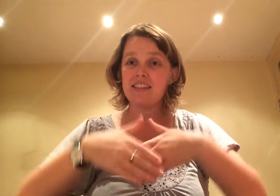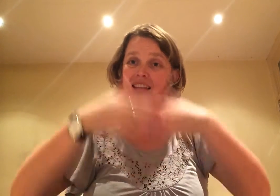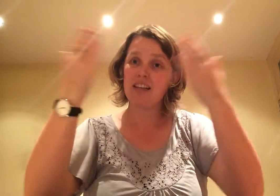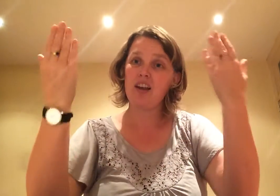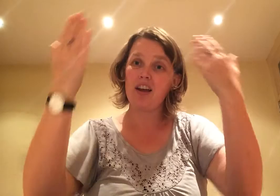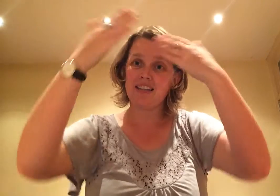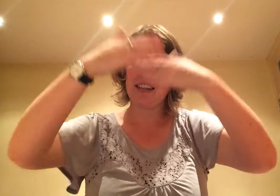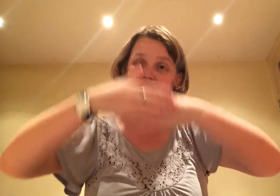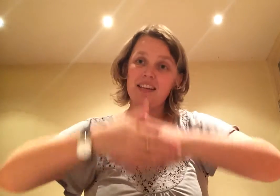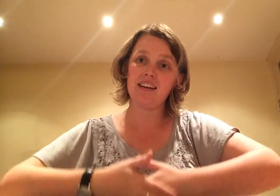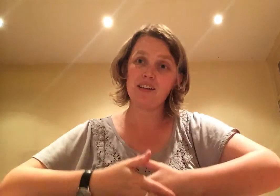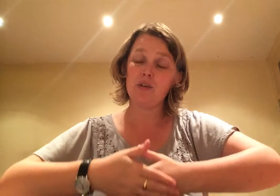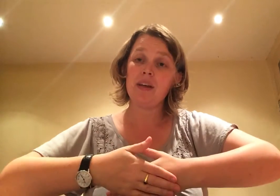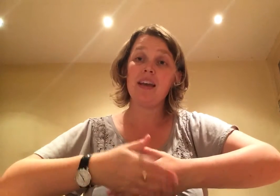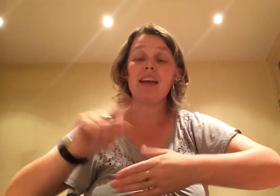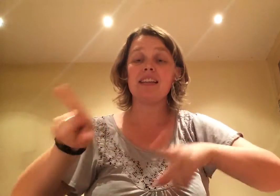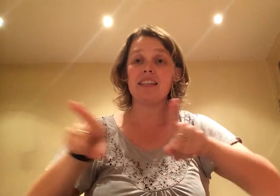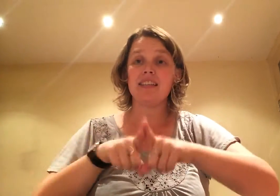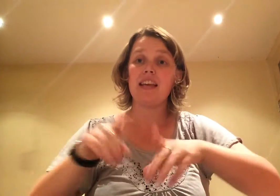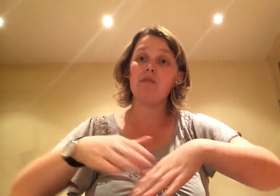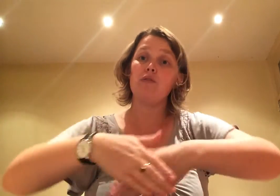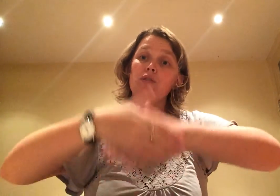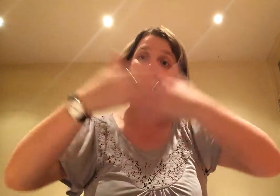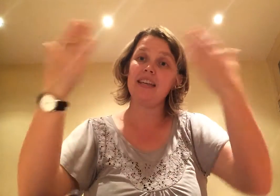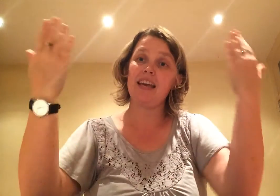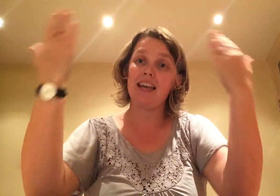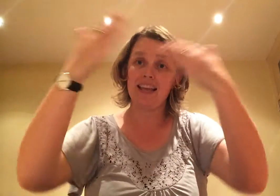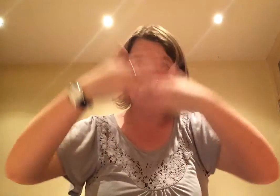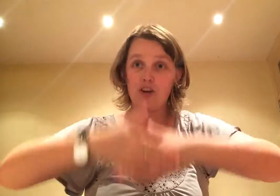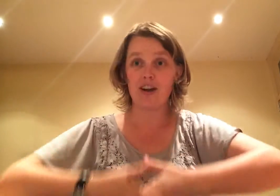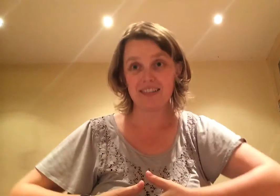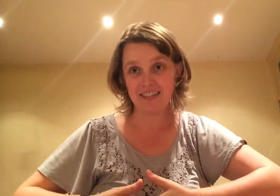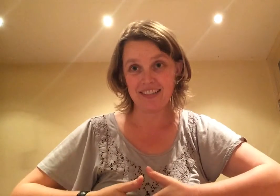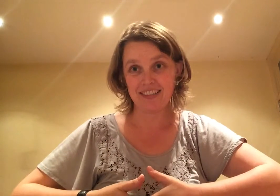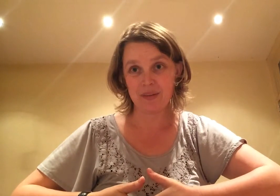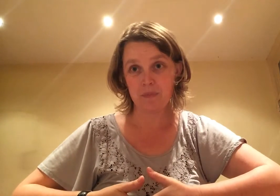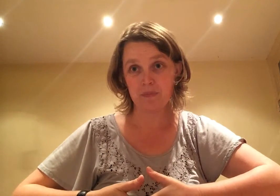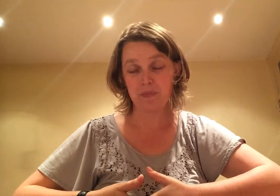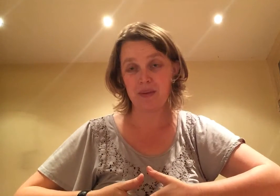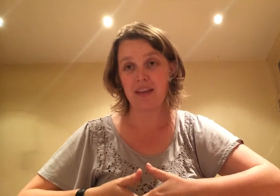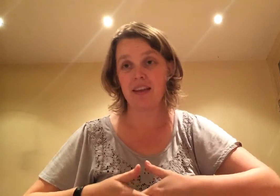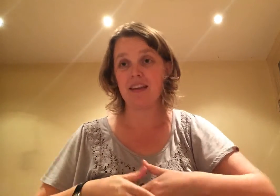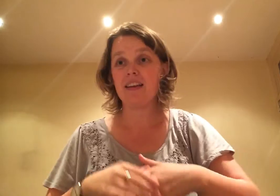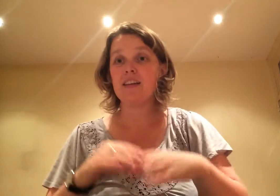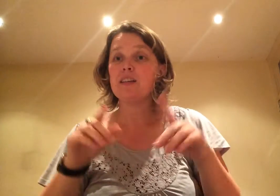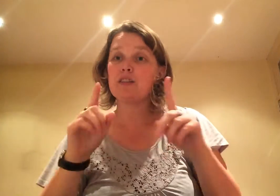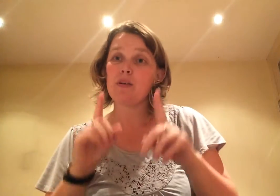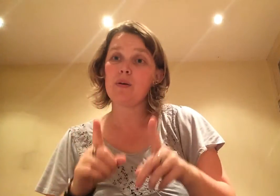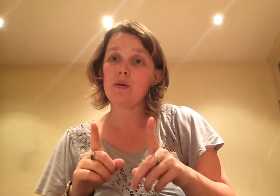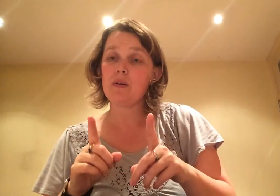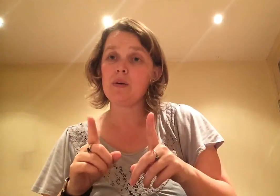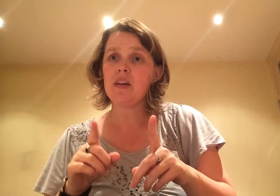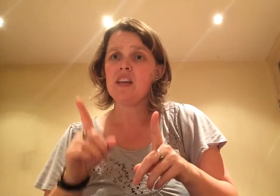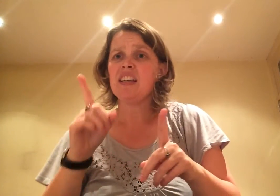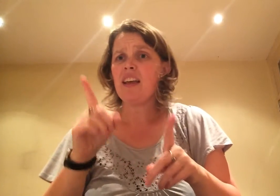that's light and dark, and it's the same for day and night. Okay, so yeah,